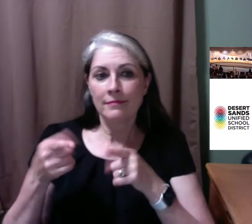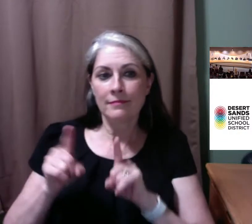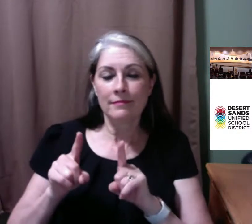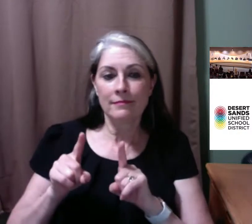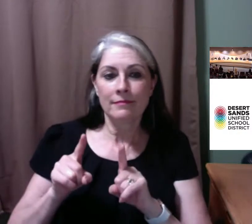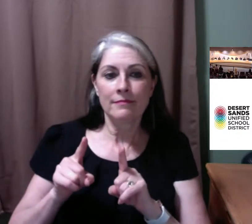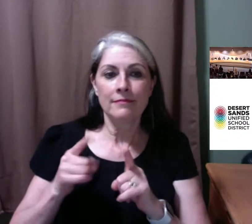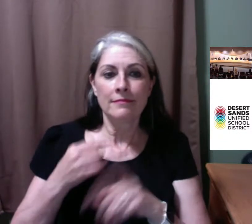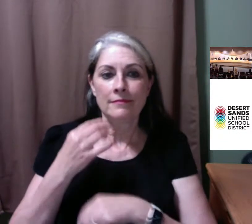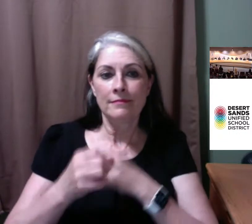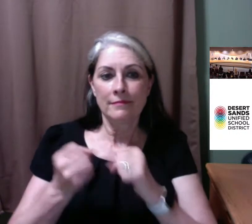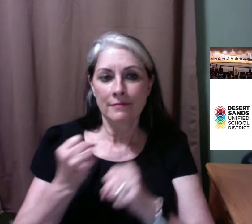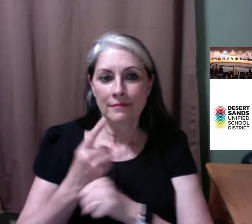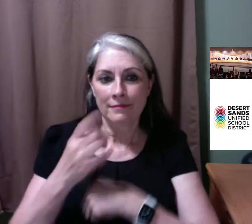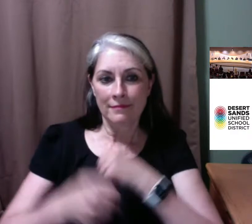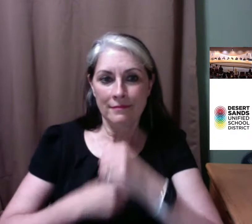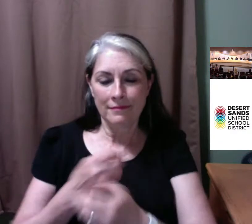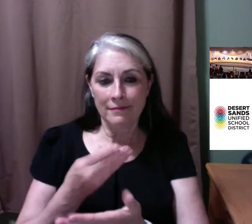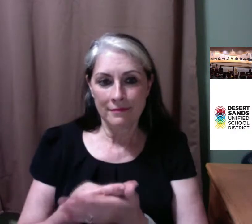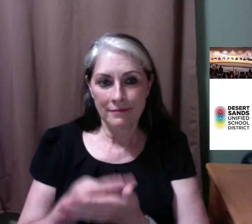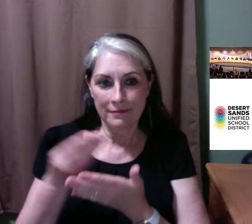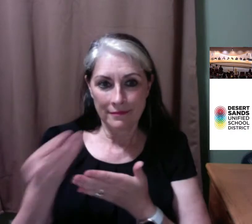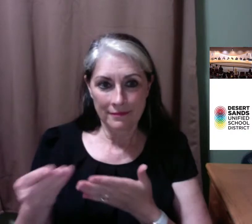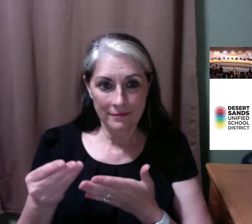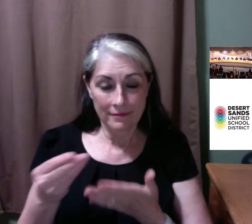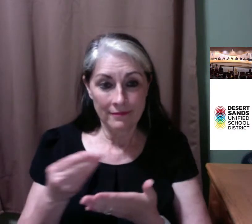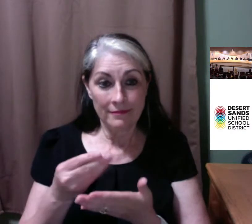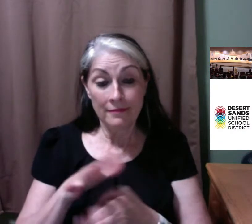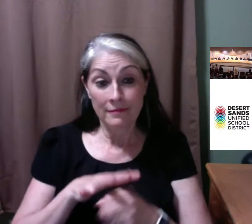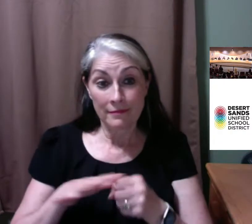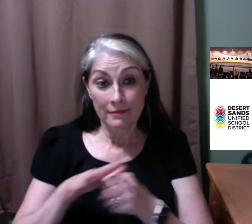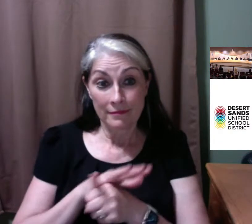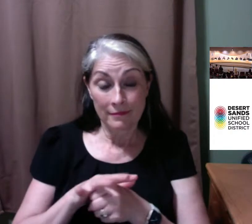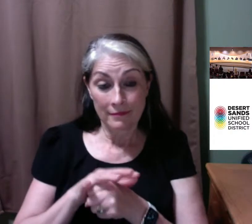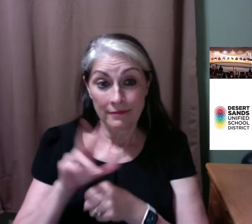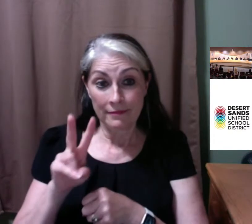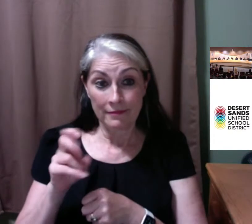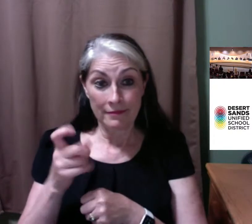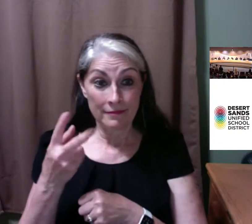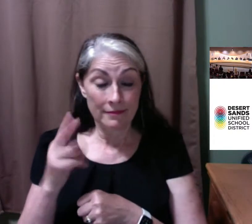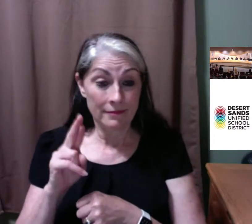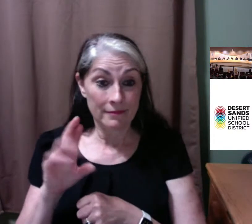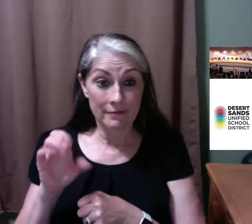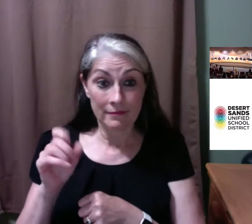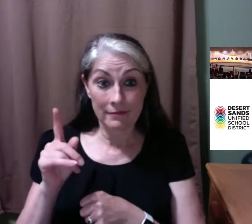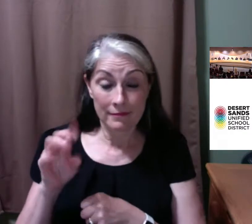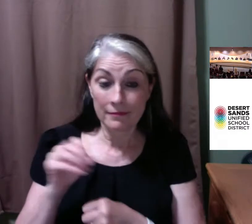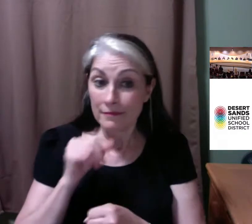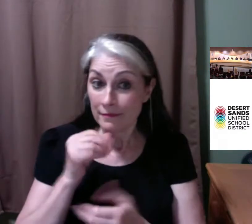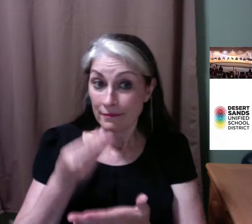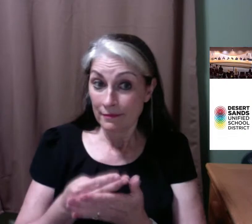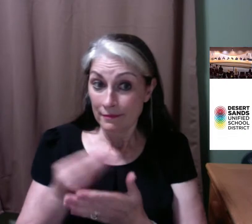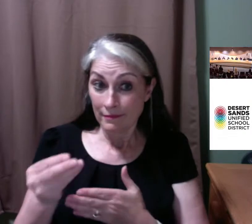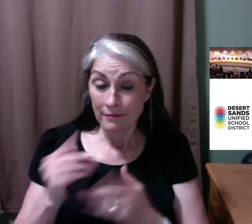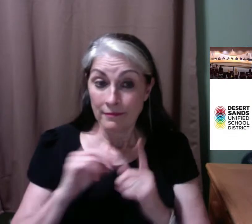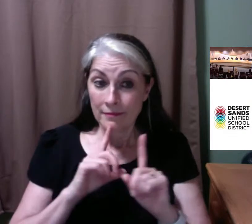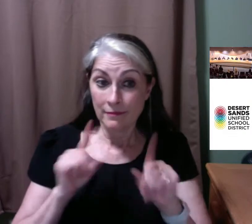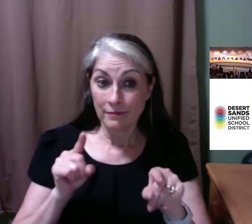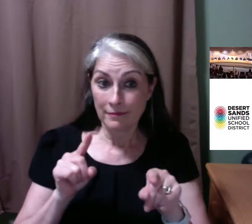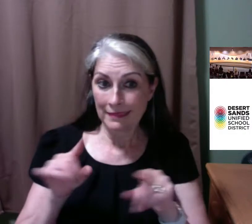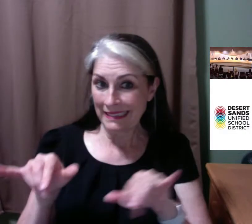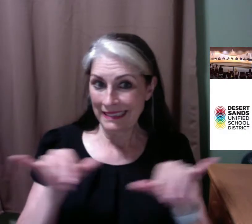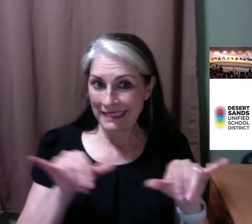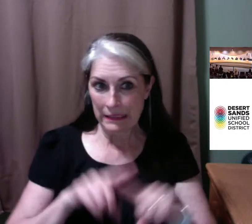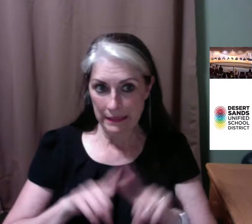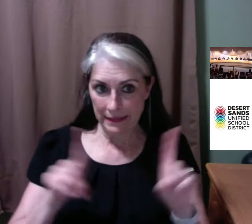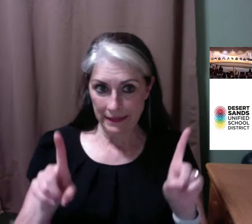and purchasing. As you are well aware, some of our local vendors, Costco and some of the places, no longer are doing purchase orders in the same fashion. Things that